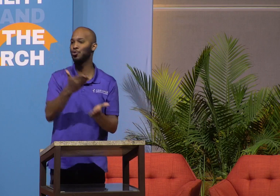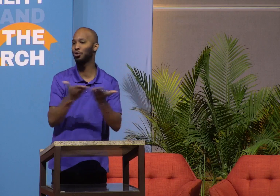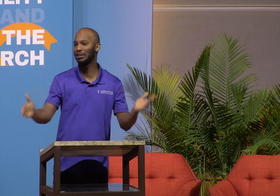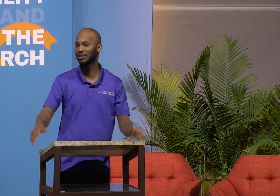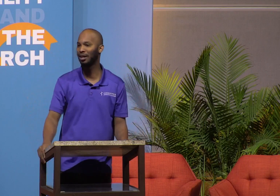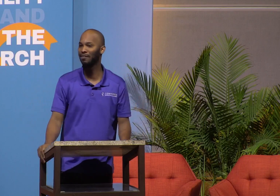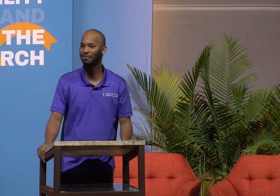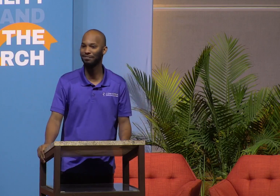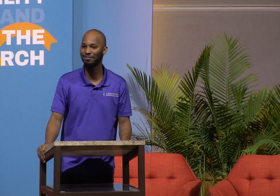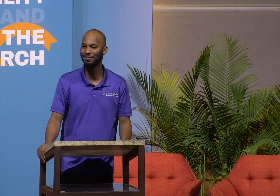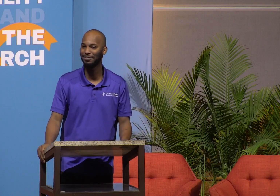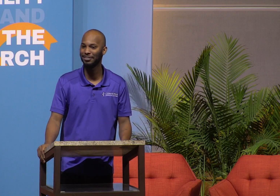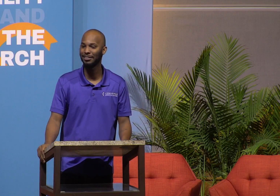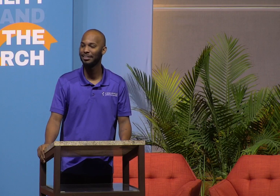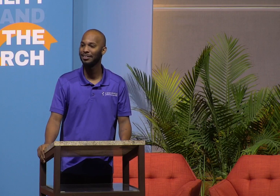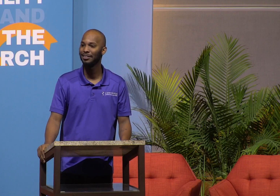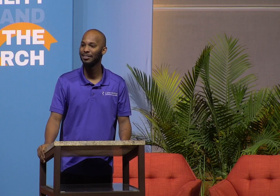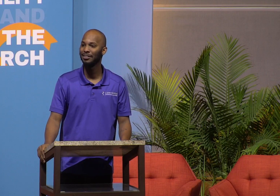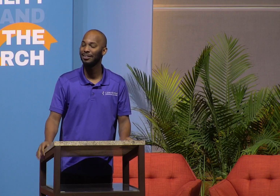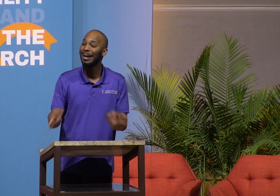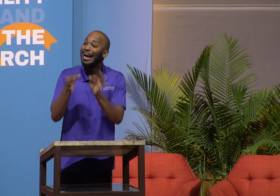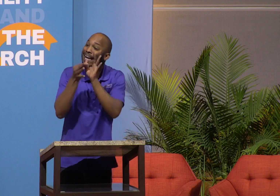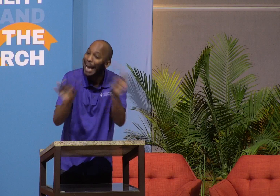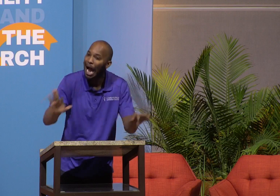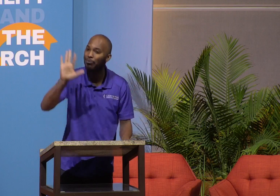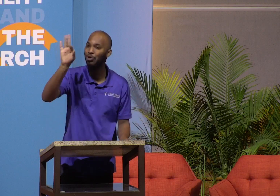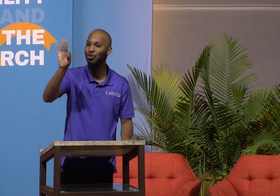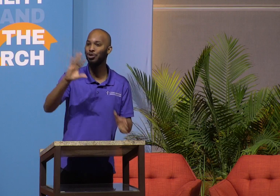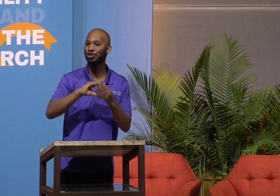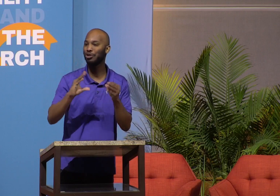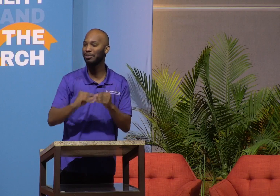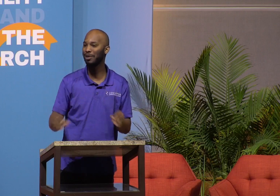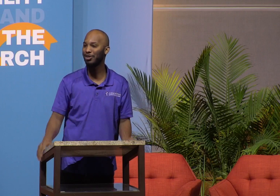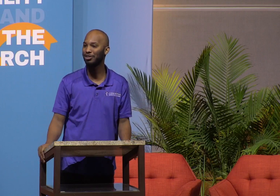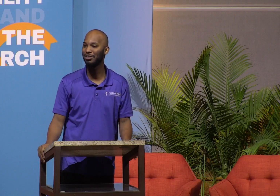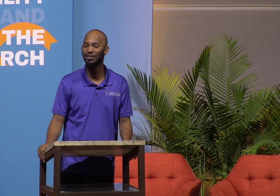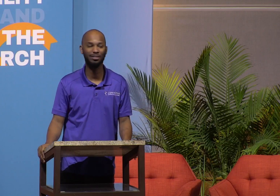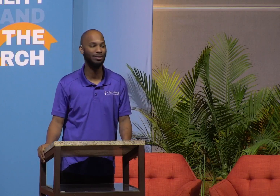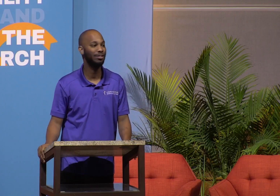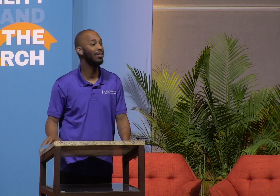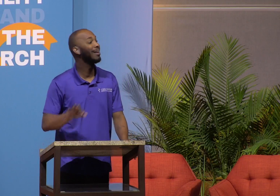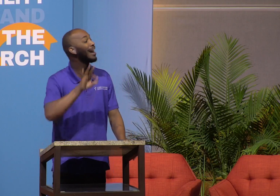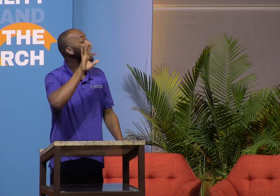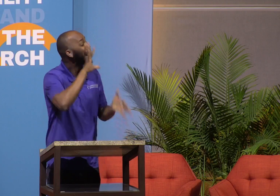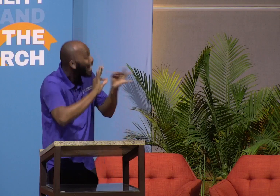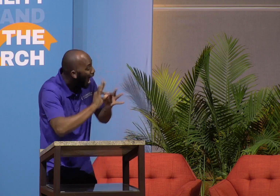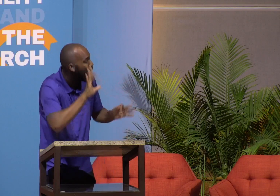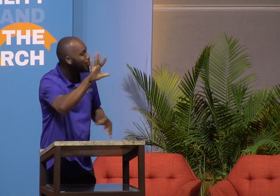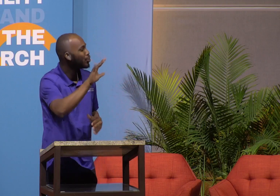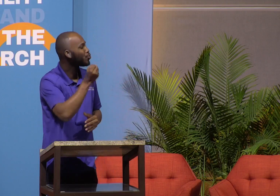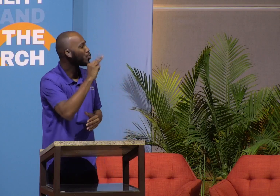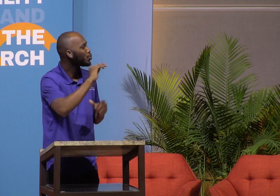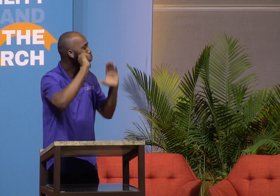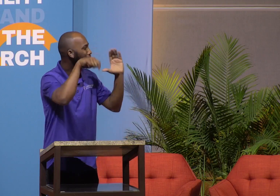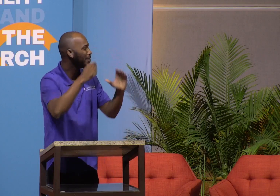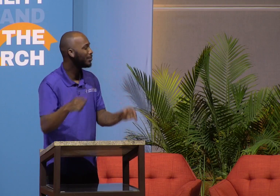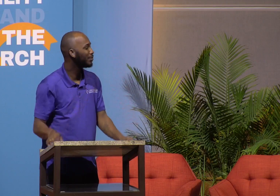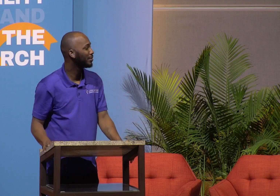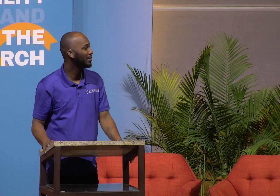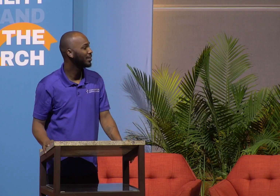videos, caption your videos and caption your sermons. Including captionings in